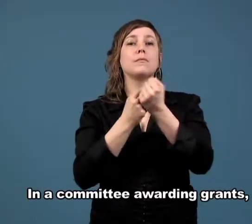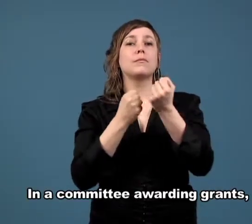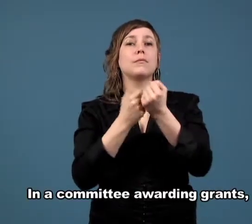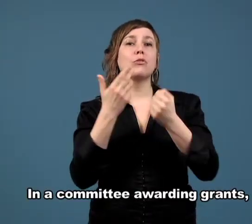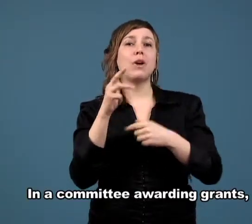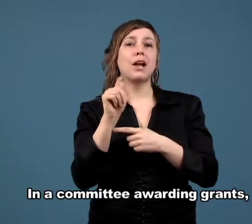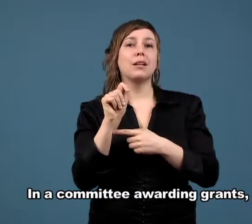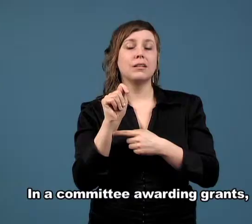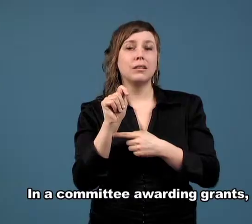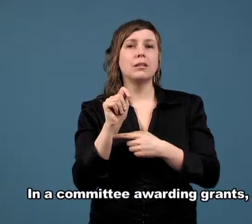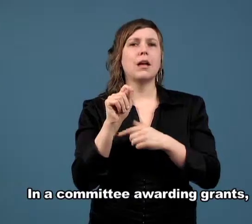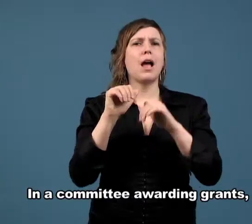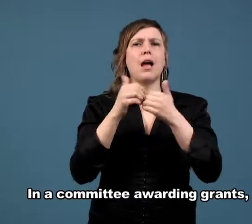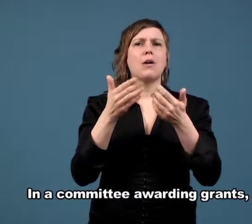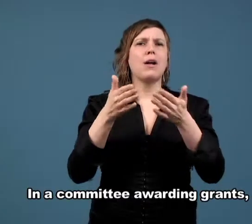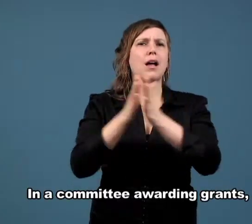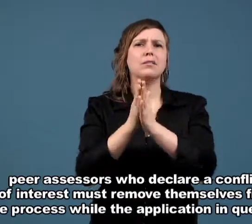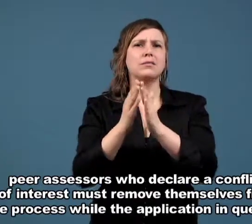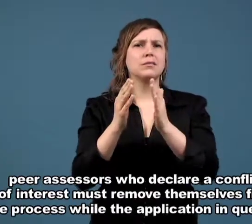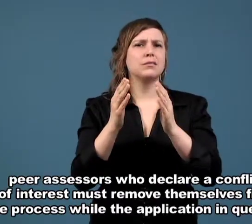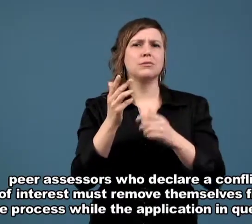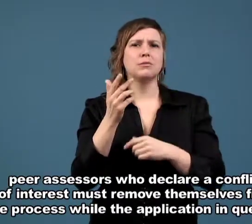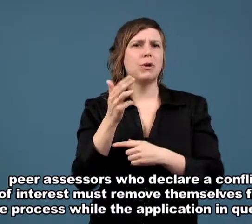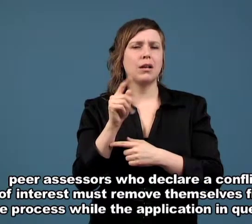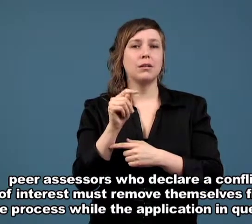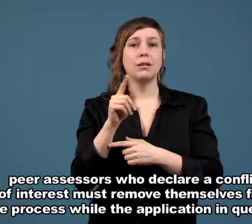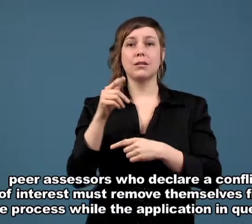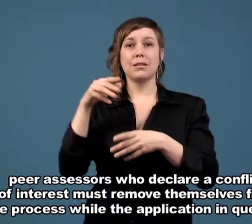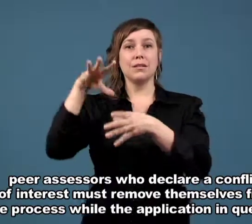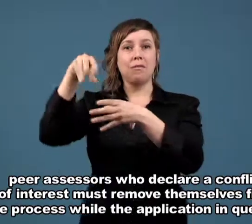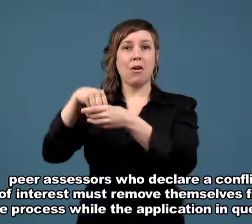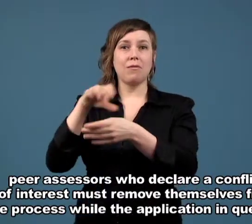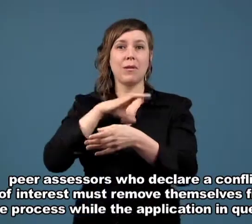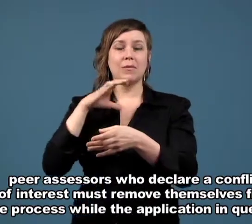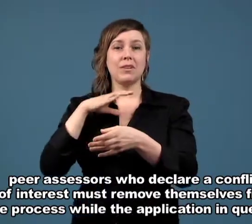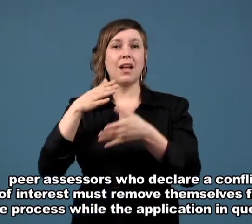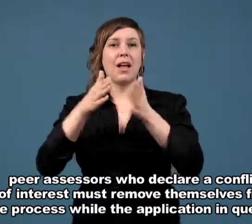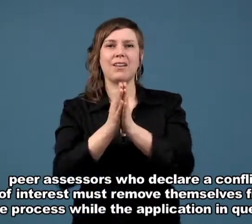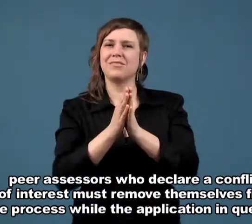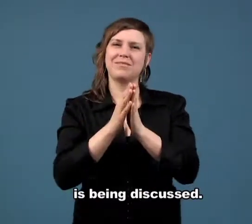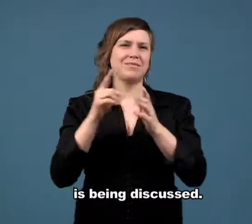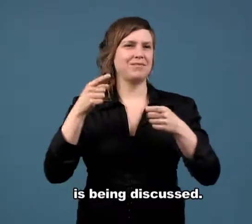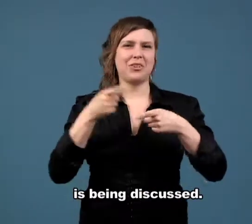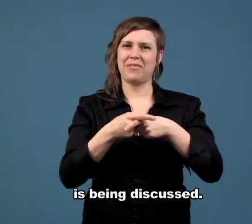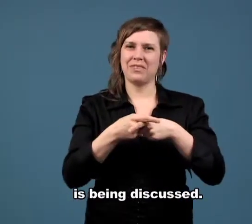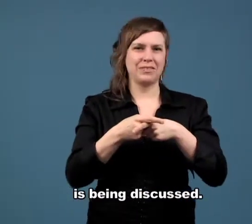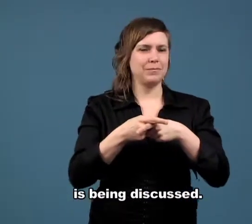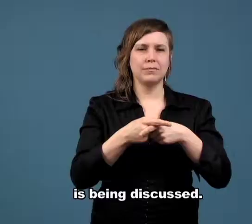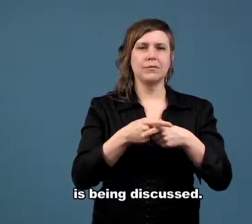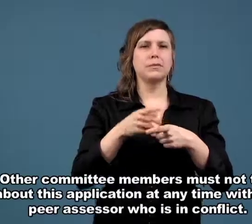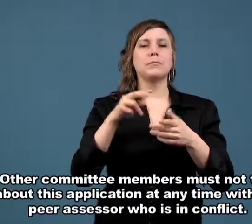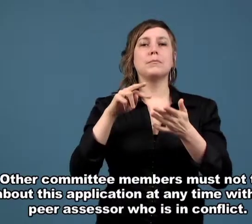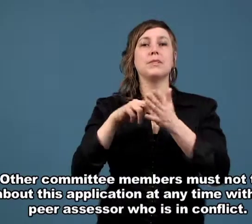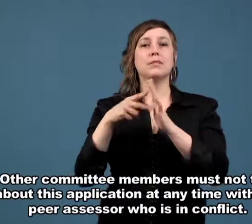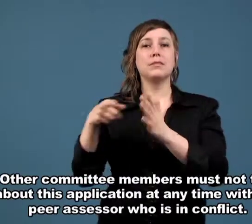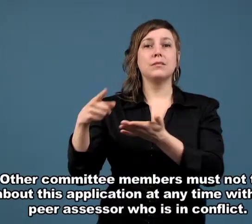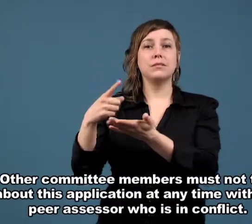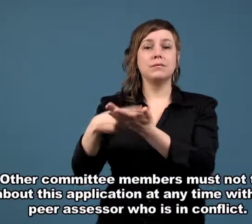In a committee awarding grants, peer assessors who declare a conflict of interest must remove themselves from the process while the application in question is being